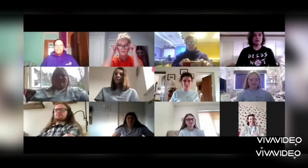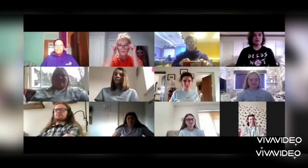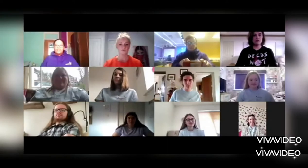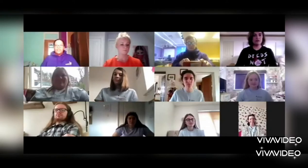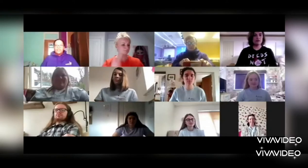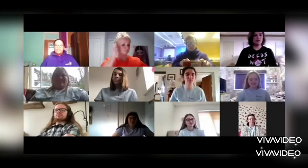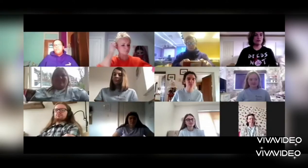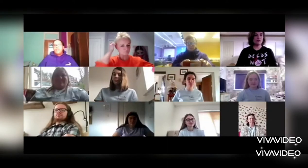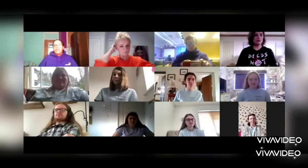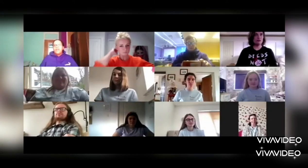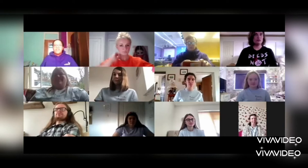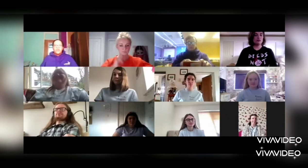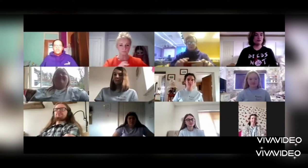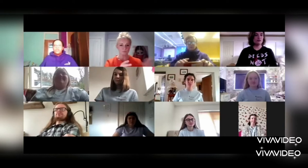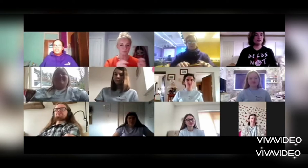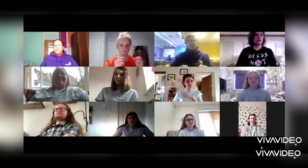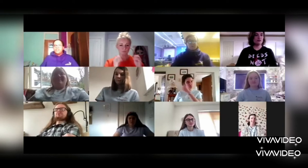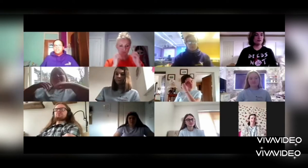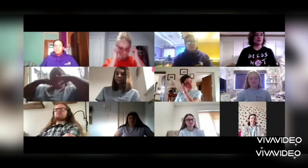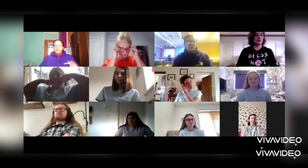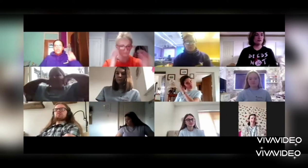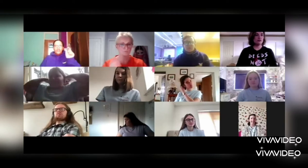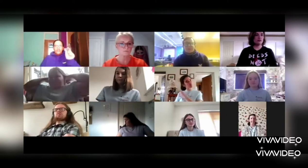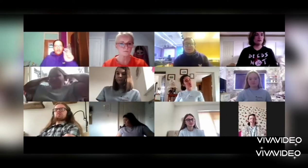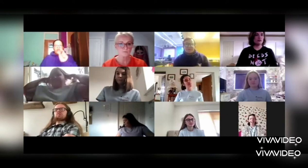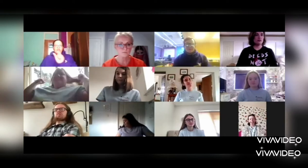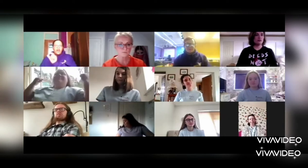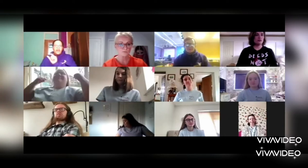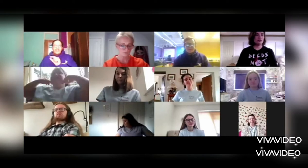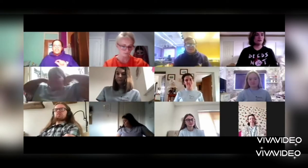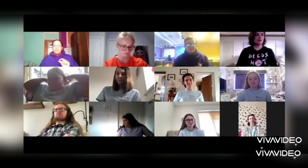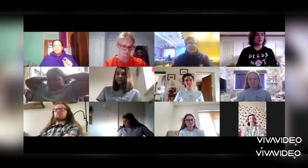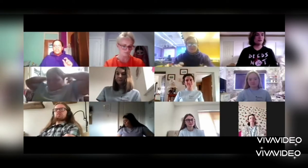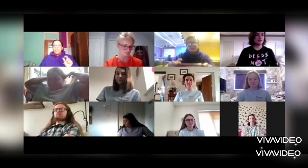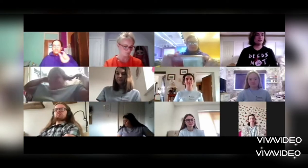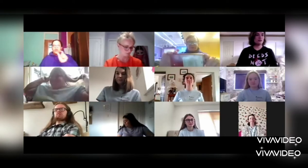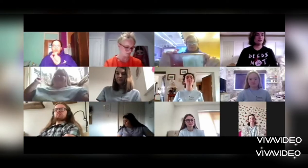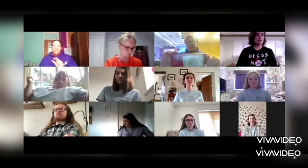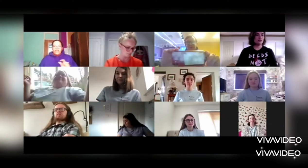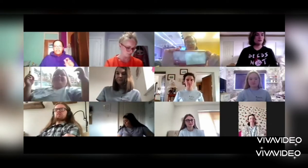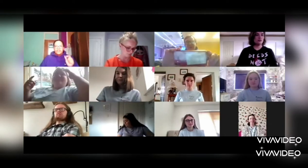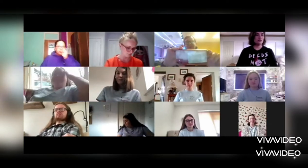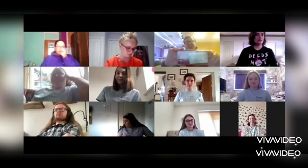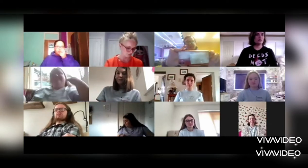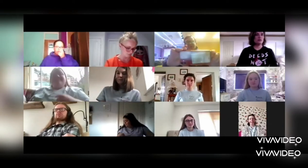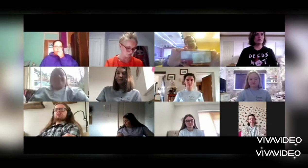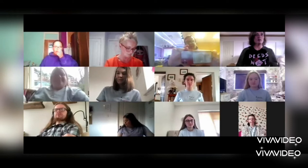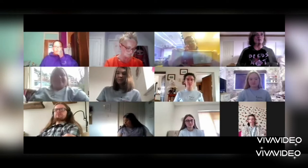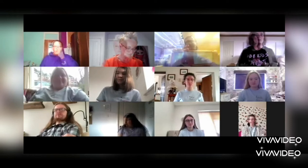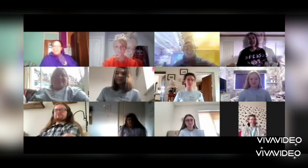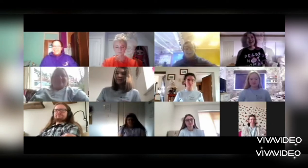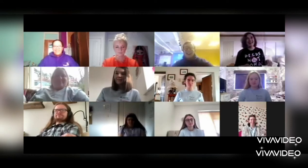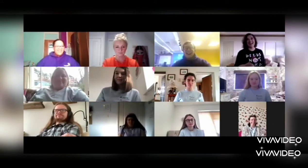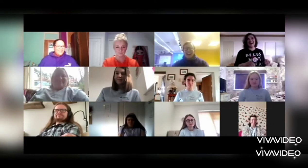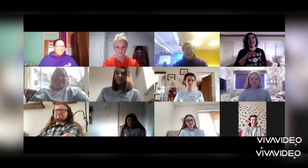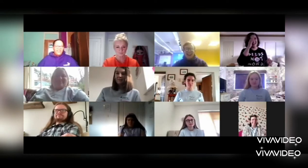So what we thought, Mina, is that we would all teach you a little bit of a line each, and then we're just going to keep on going around teaching you different